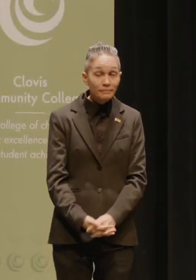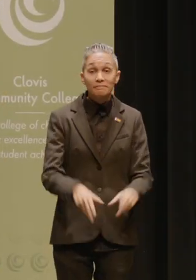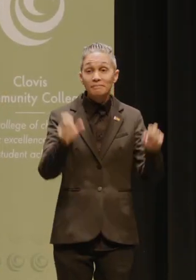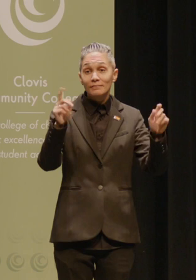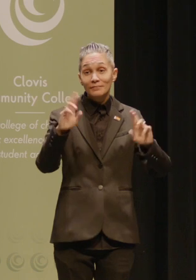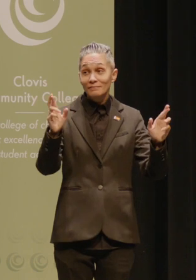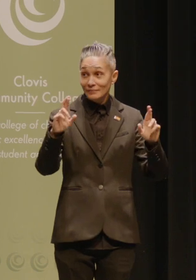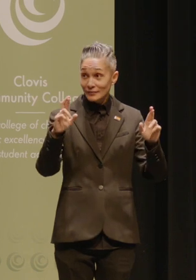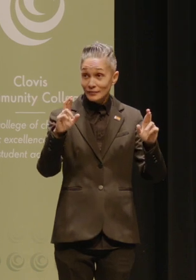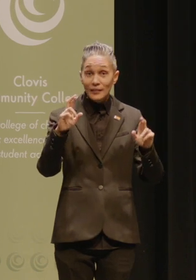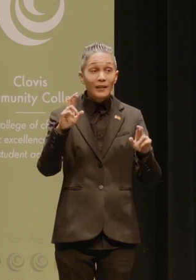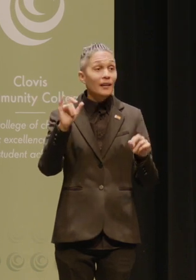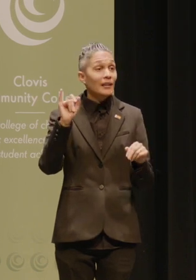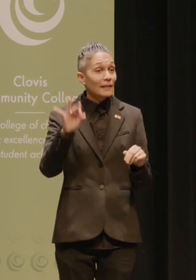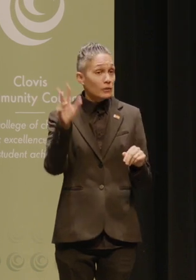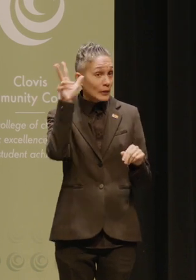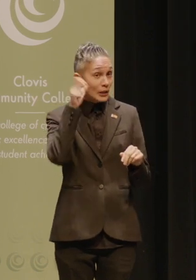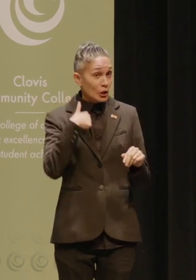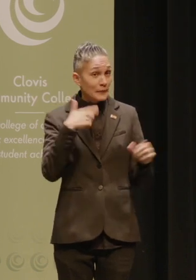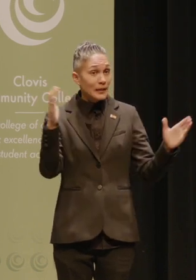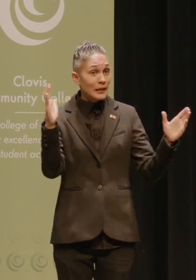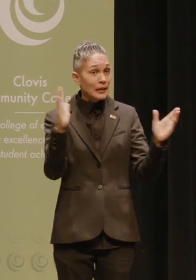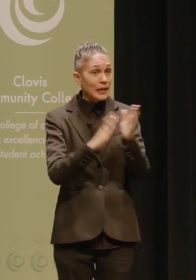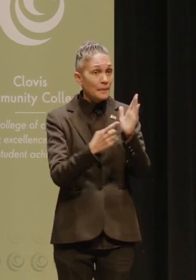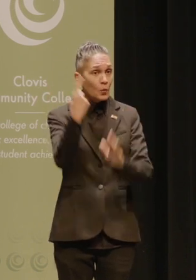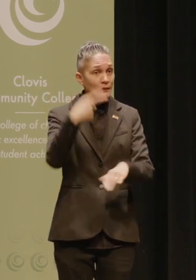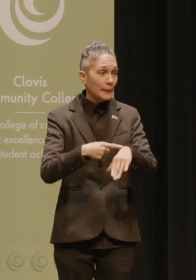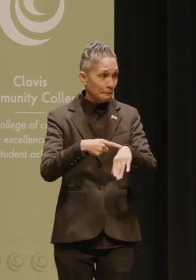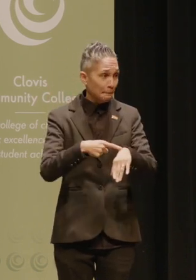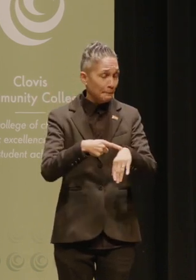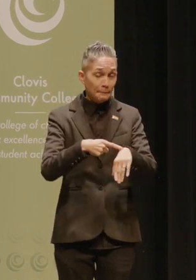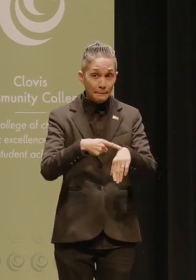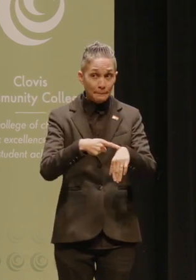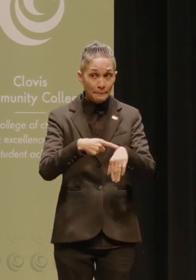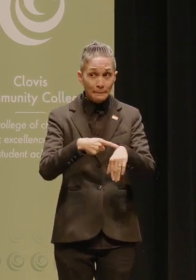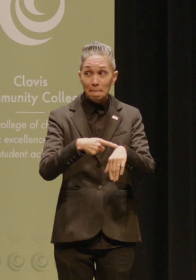All right, we did it earlier today, but if you can hear me, clap your hands once.